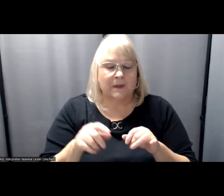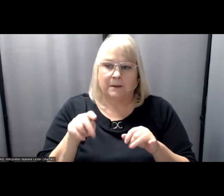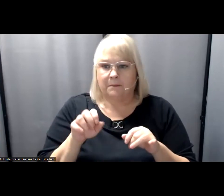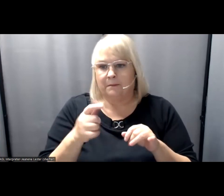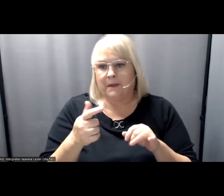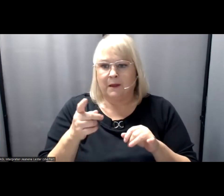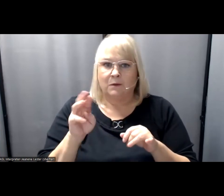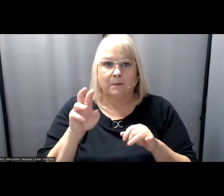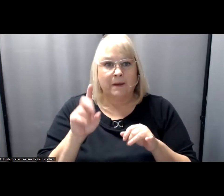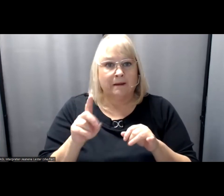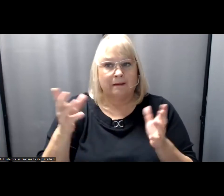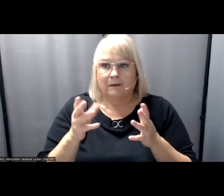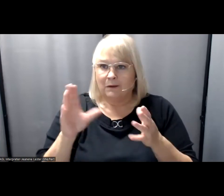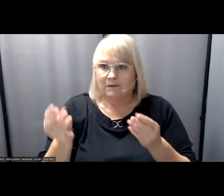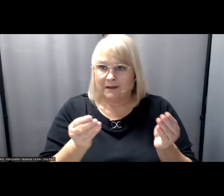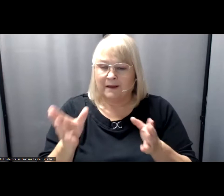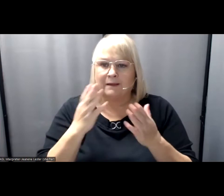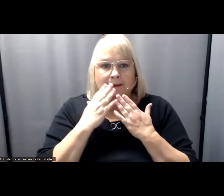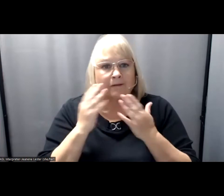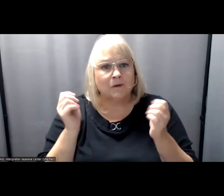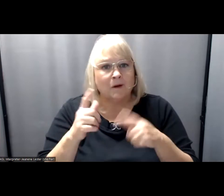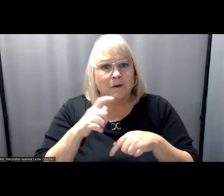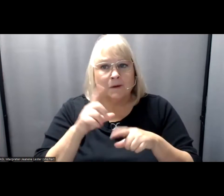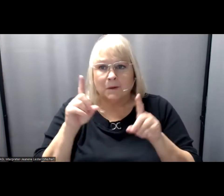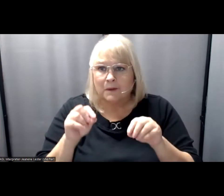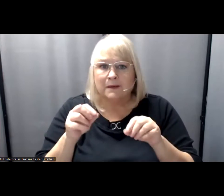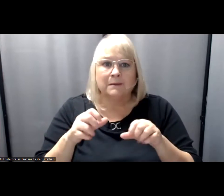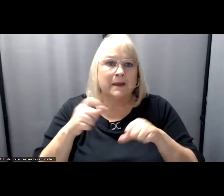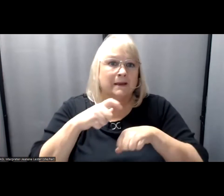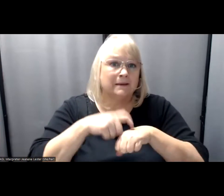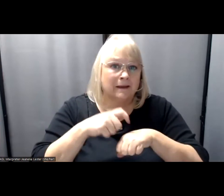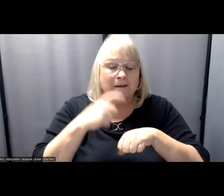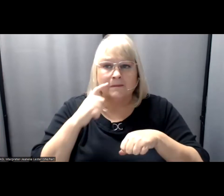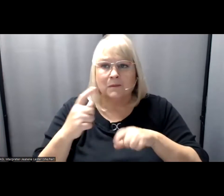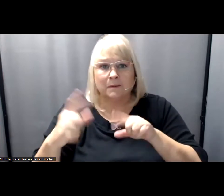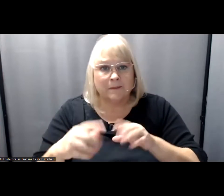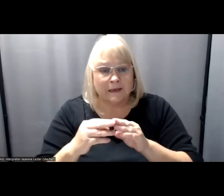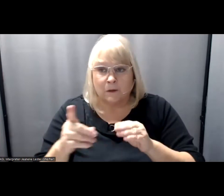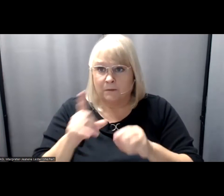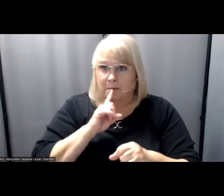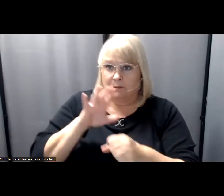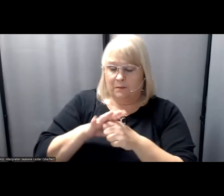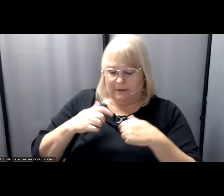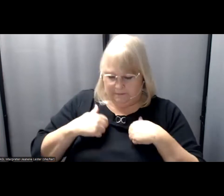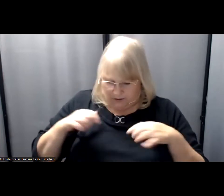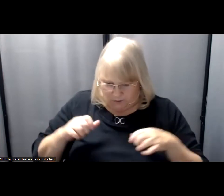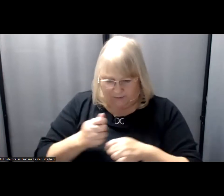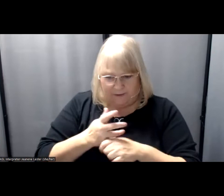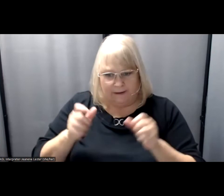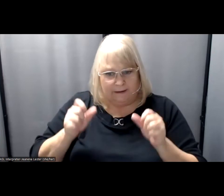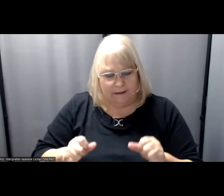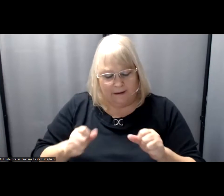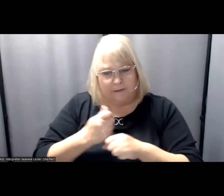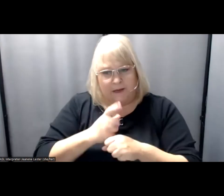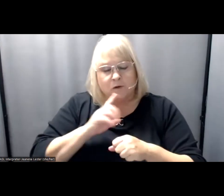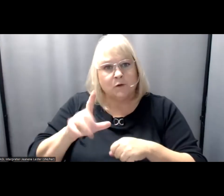facilitator. Thank you for all you're doing to make time to attend our meetings. You have my promise. I'll do everything in my power to make sure your time's